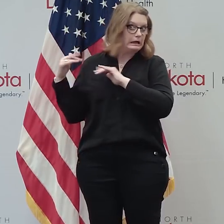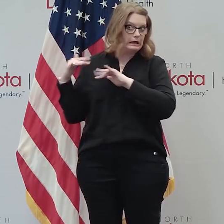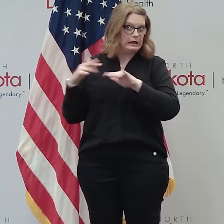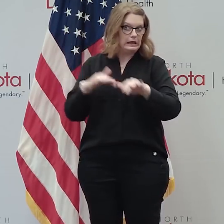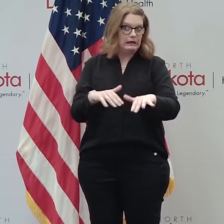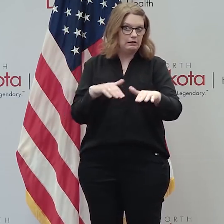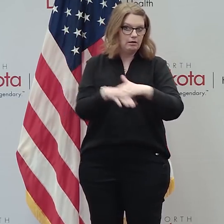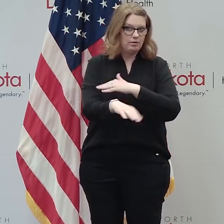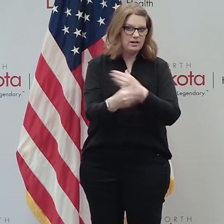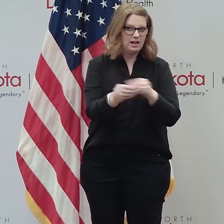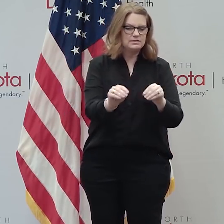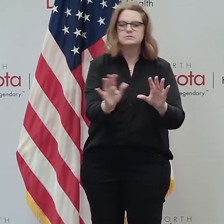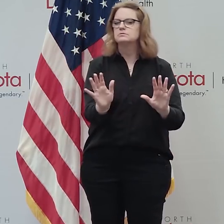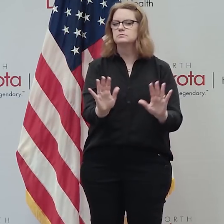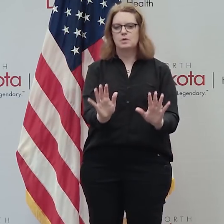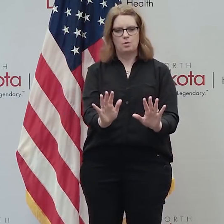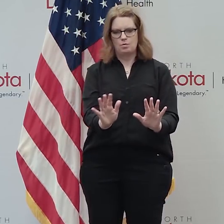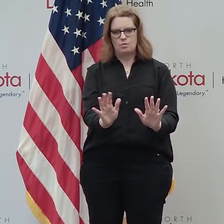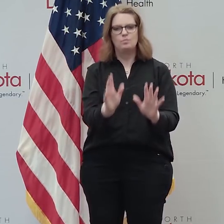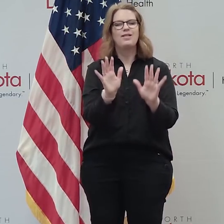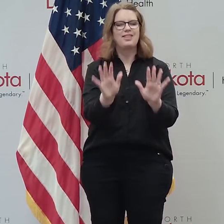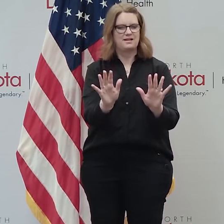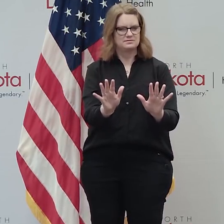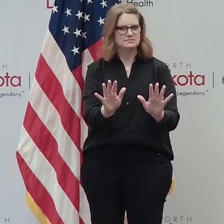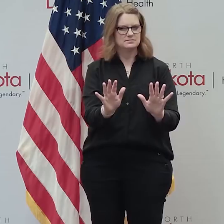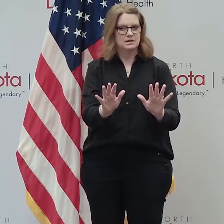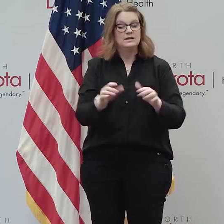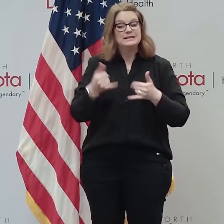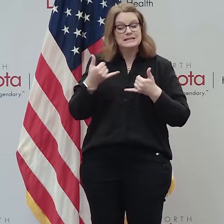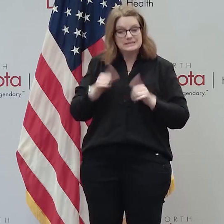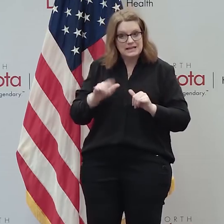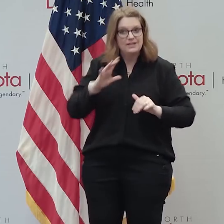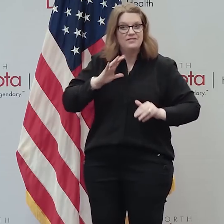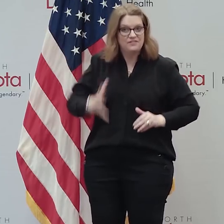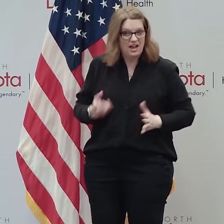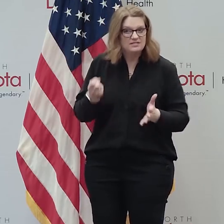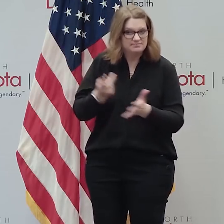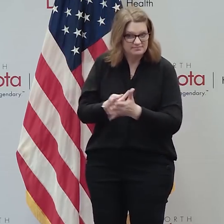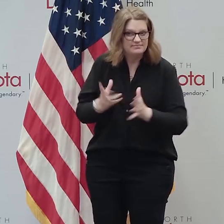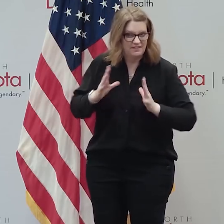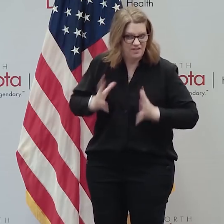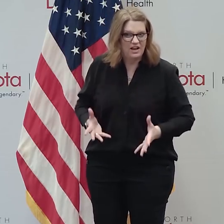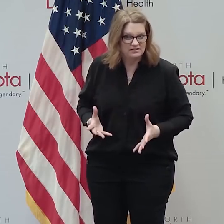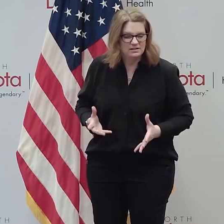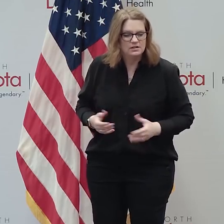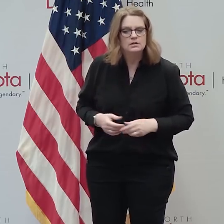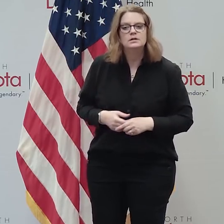care of those. And so again, remember that those are still valid. If your driver's license